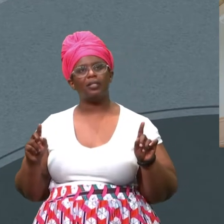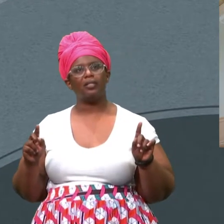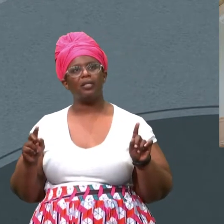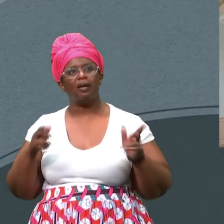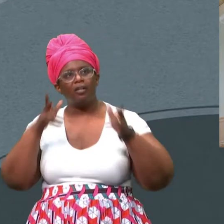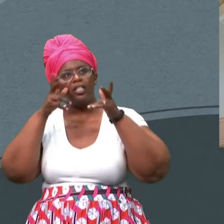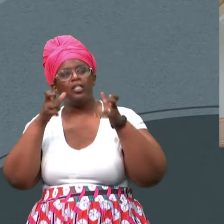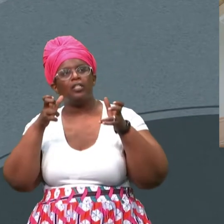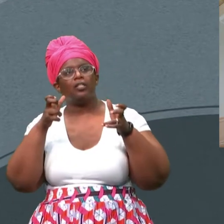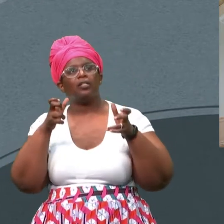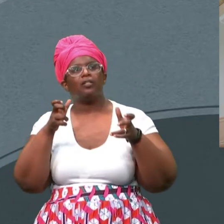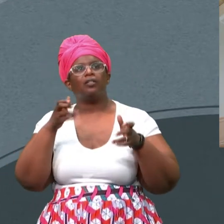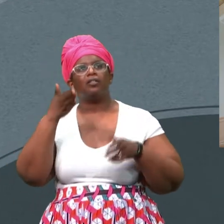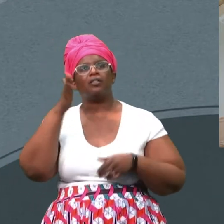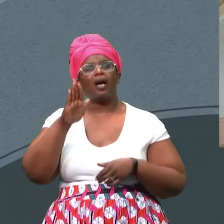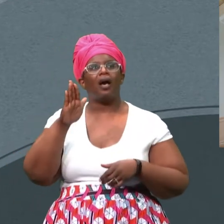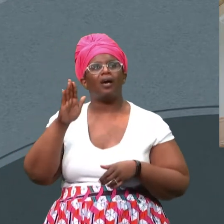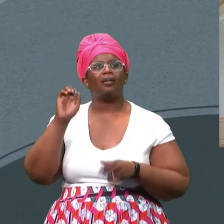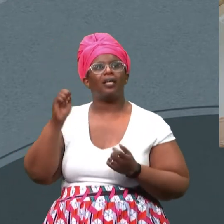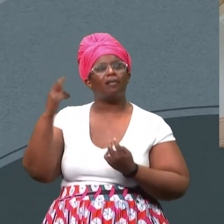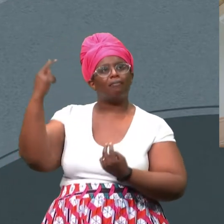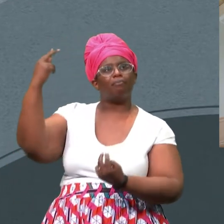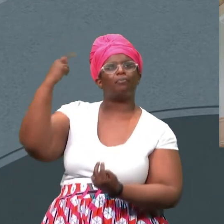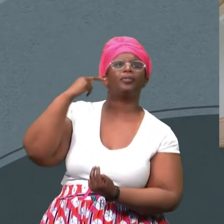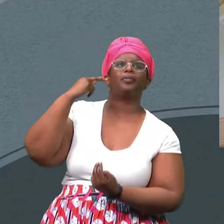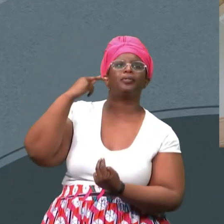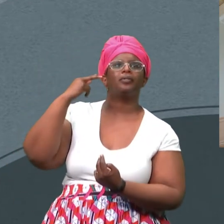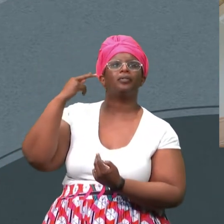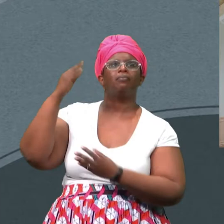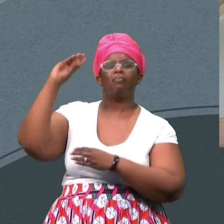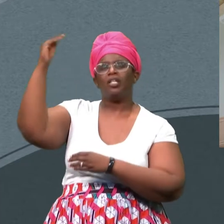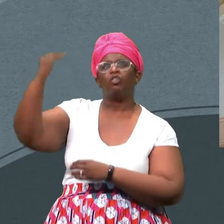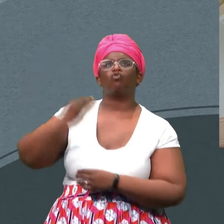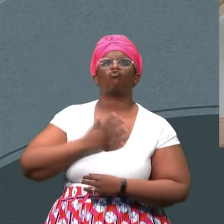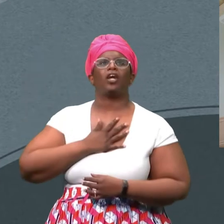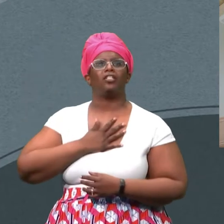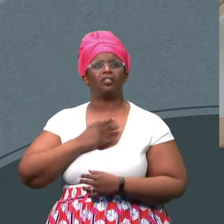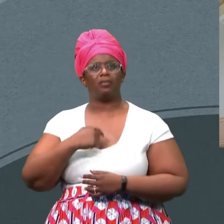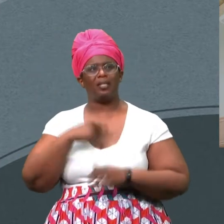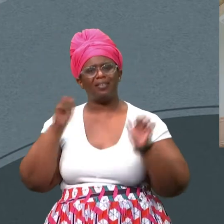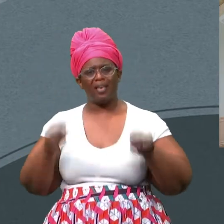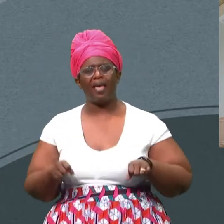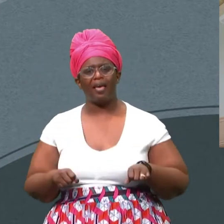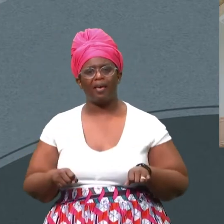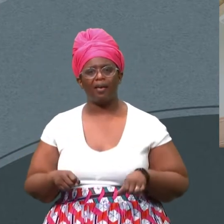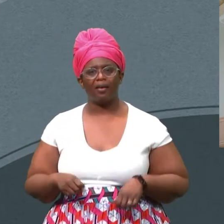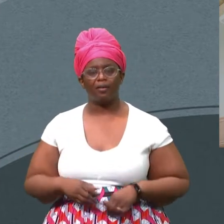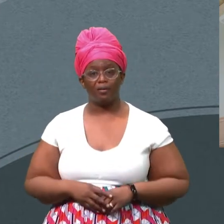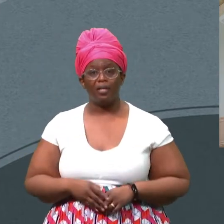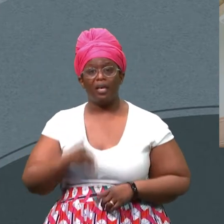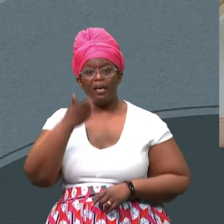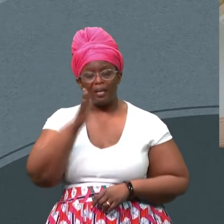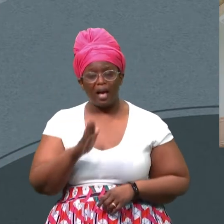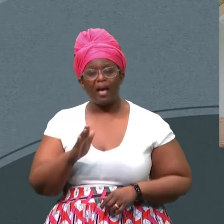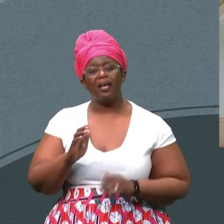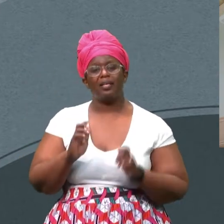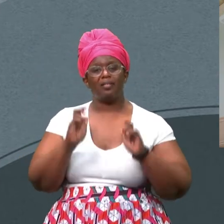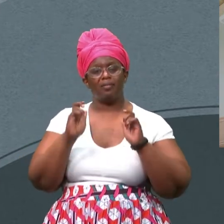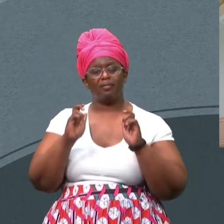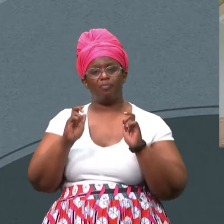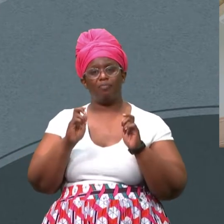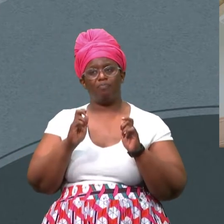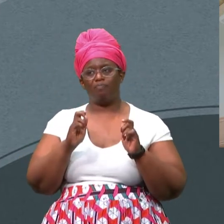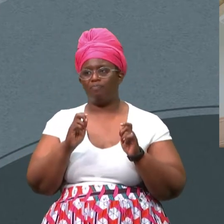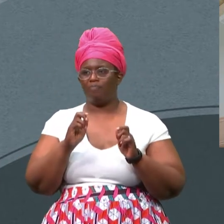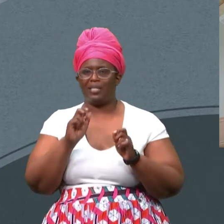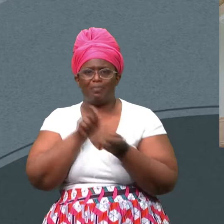lowly estate, favor can be given to her. You know, God put people in your life to get you to this point. He put people in